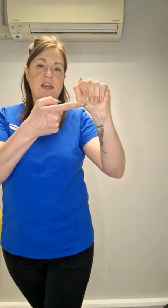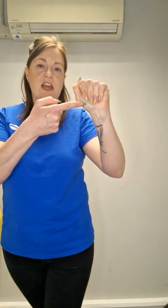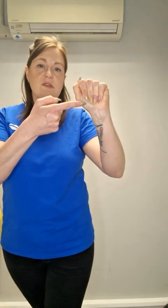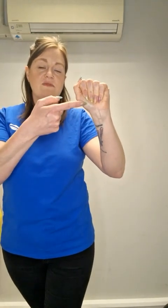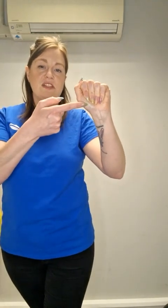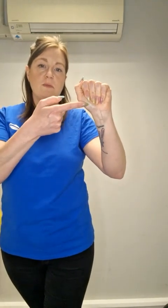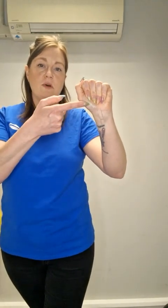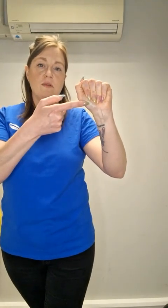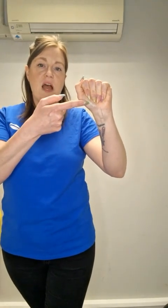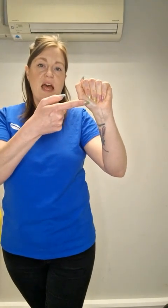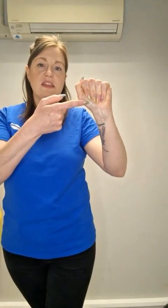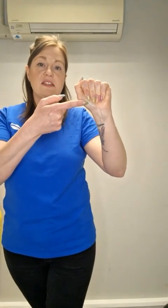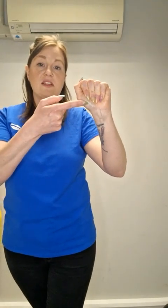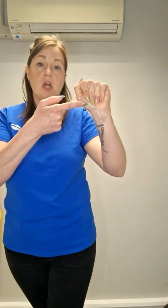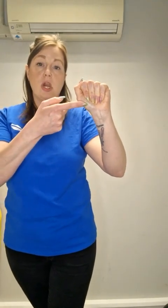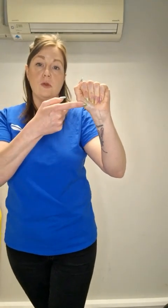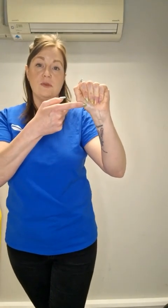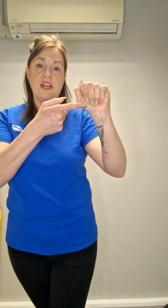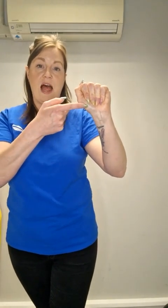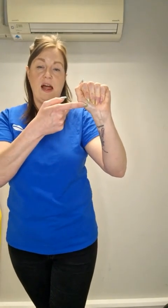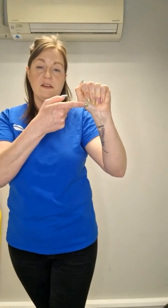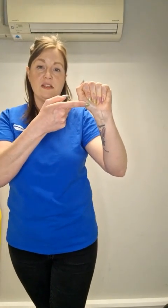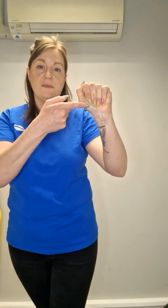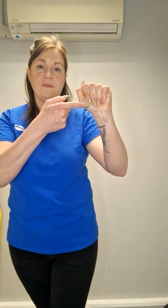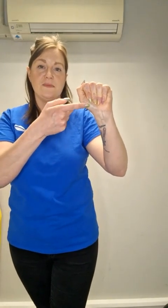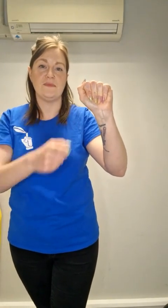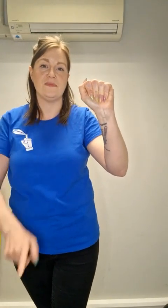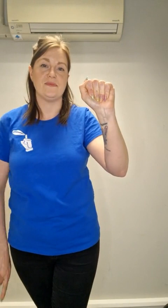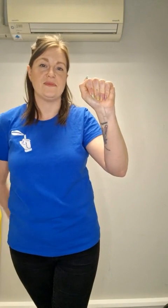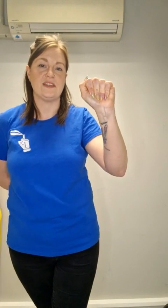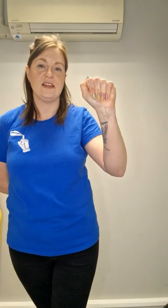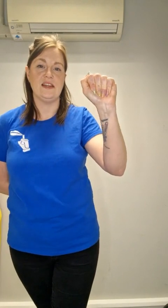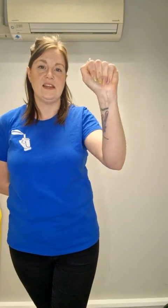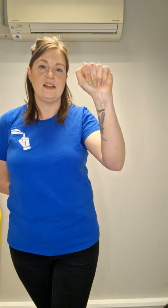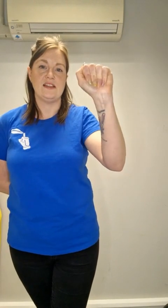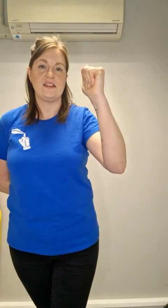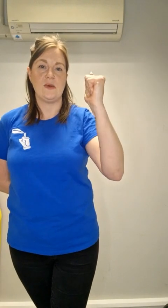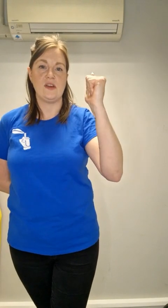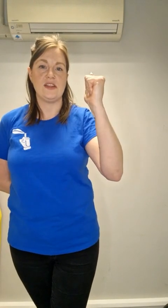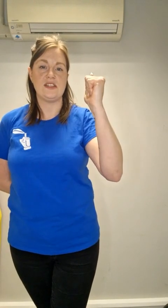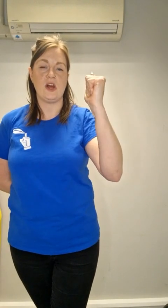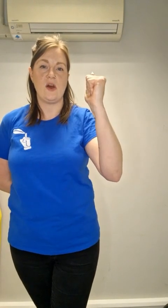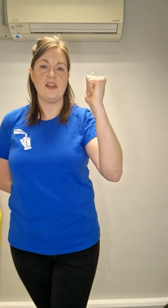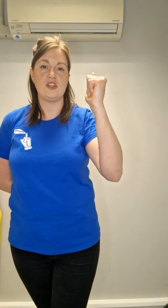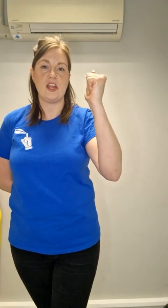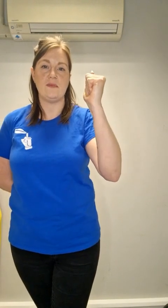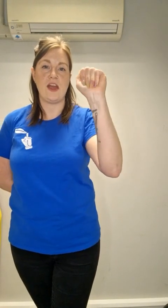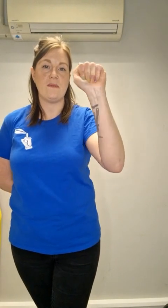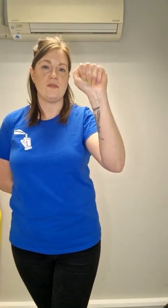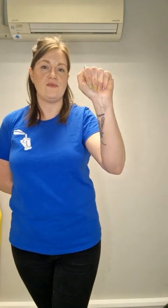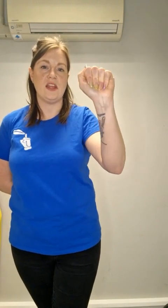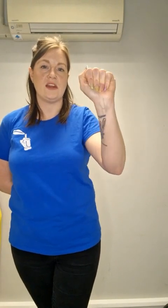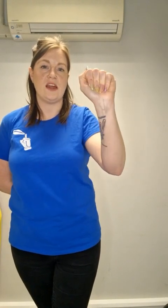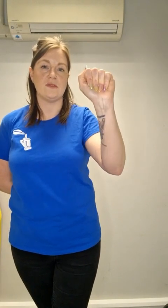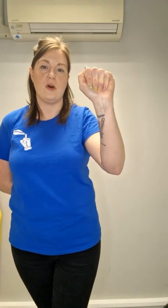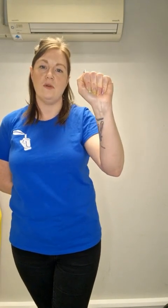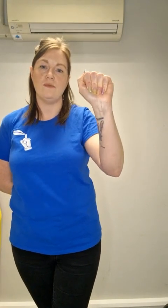fingernails visible, and this is a closed hand. So a nice tight shape there, but fingernails on